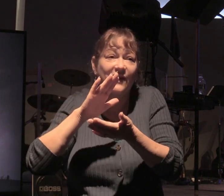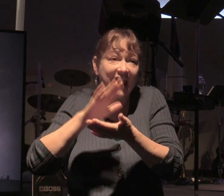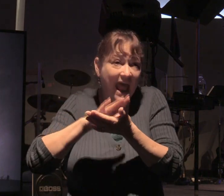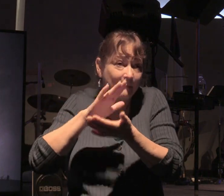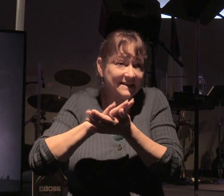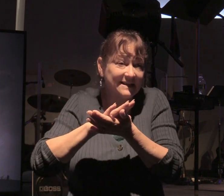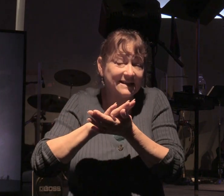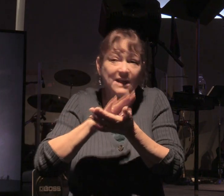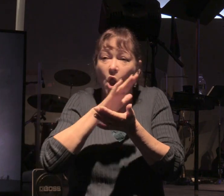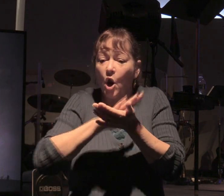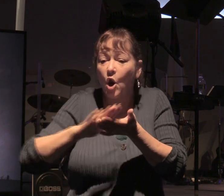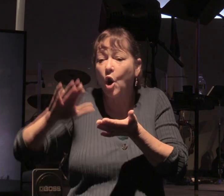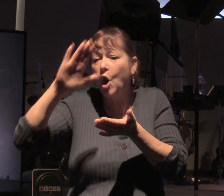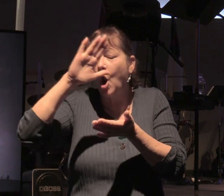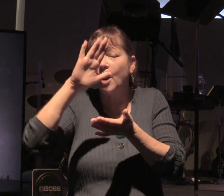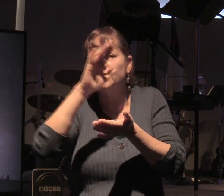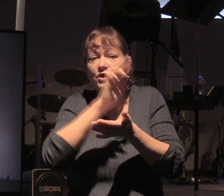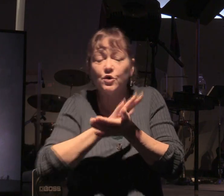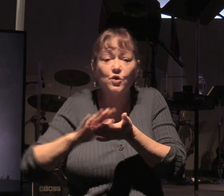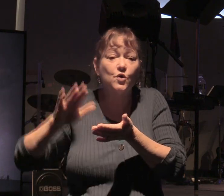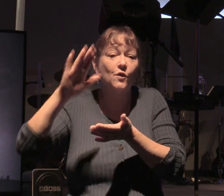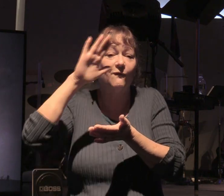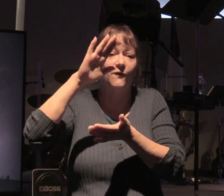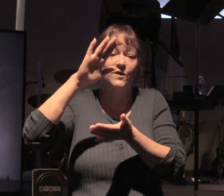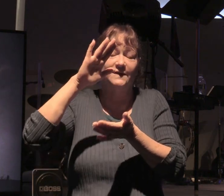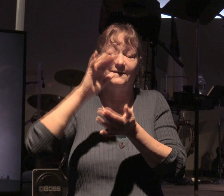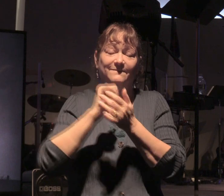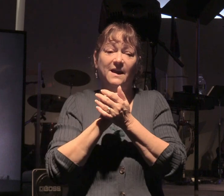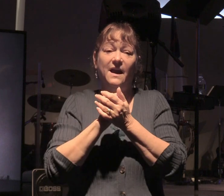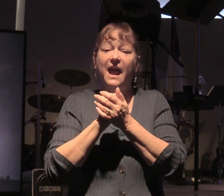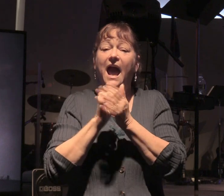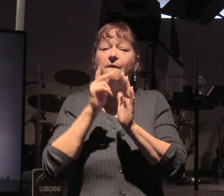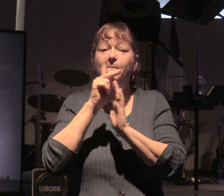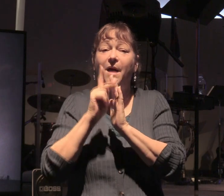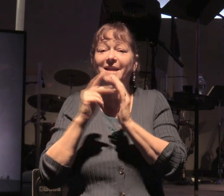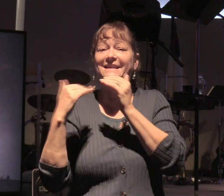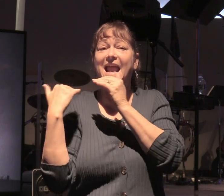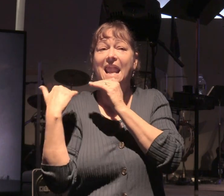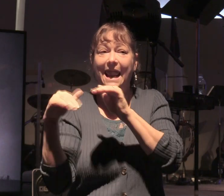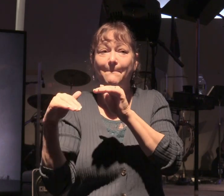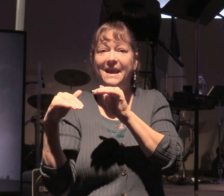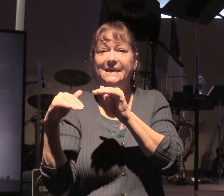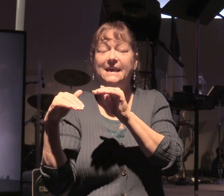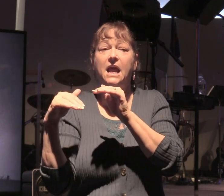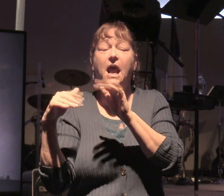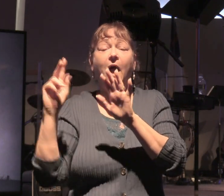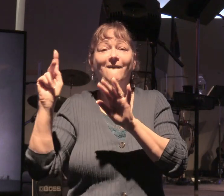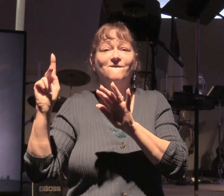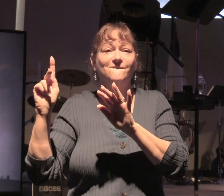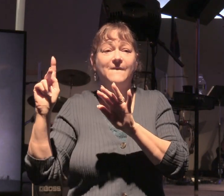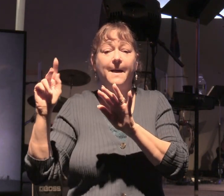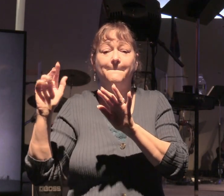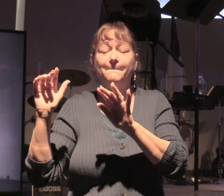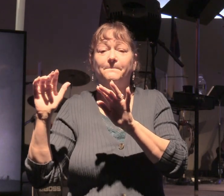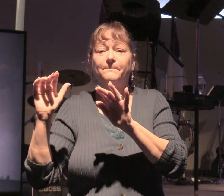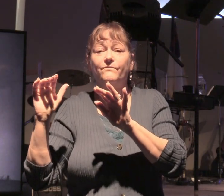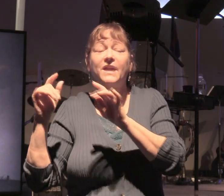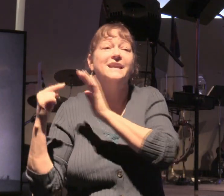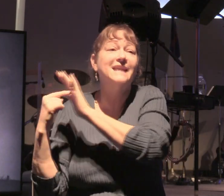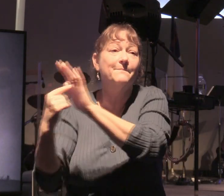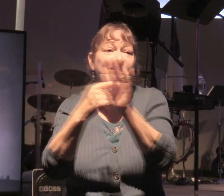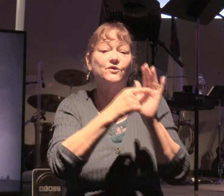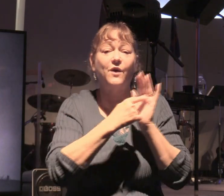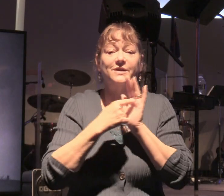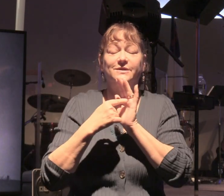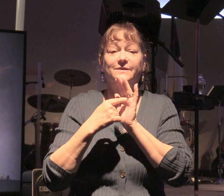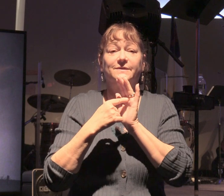and universities maintain policies that limit student and faculty demonstrations and other expressions of activity